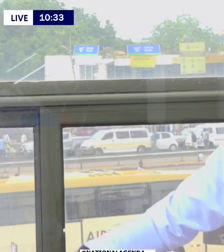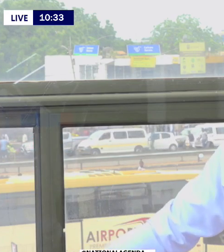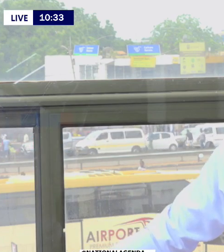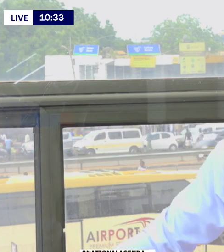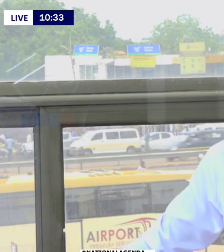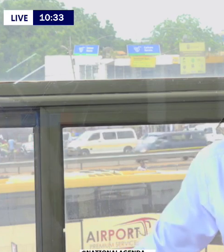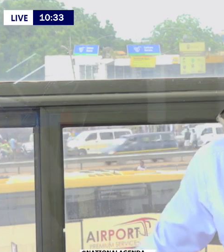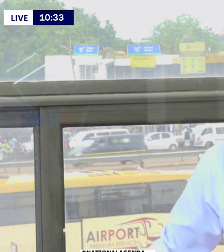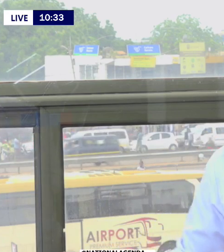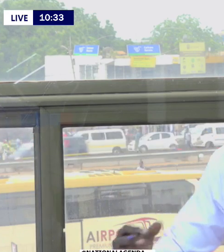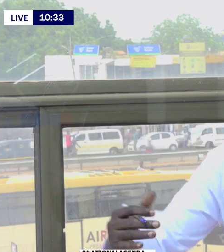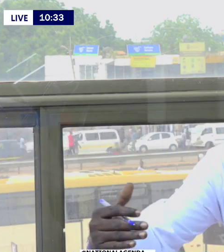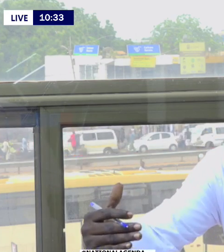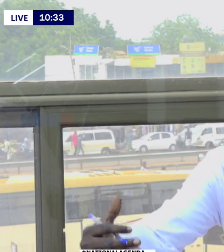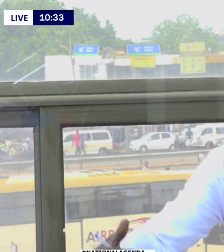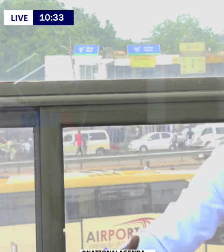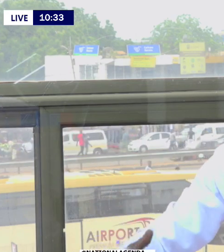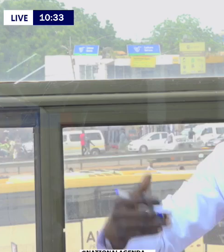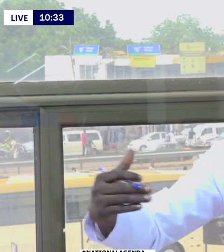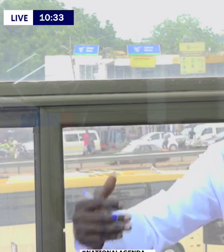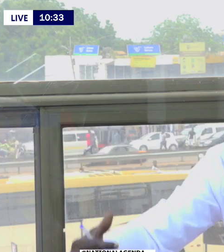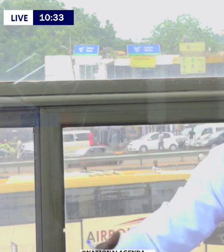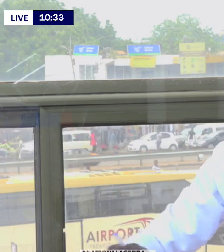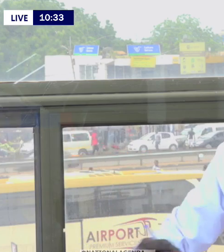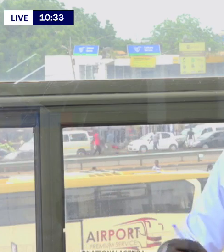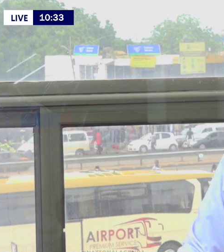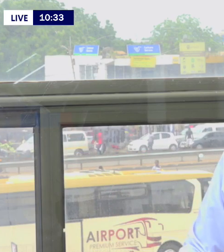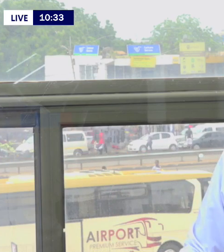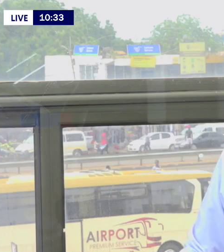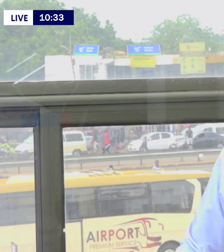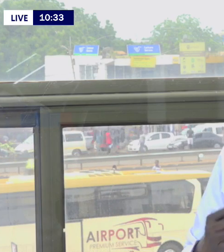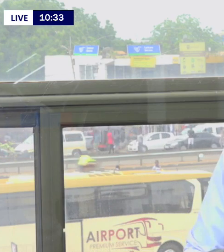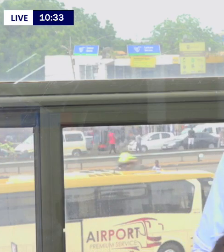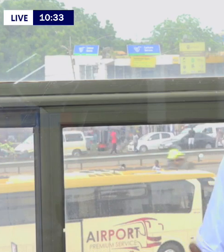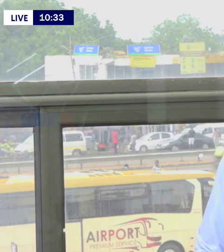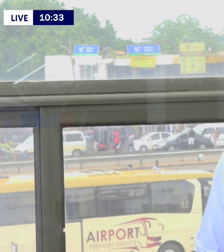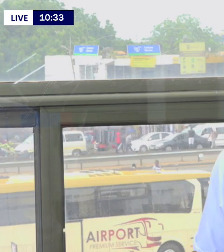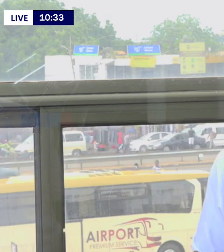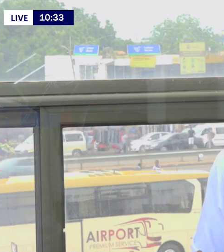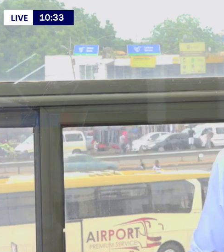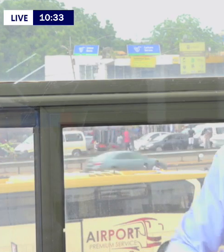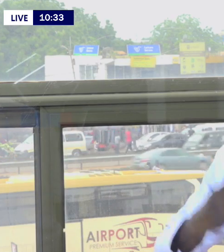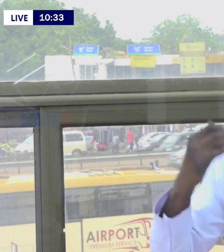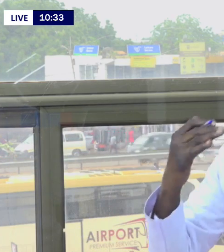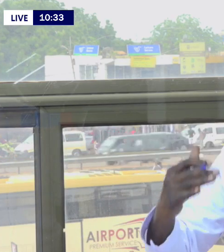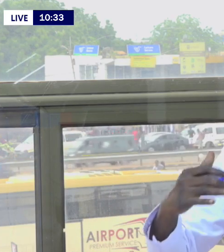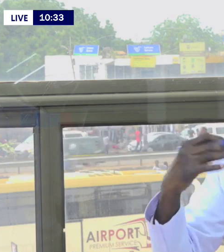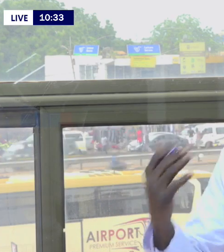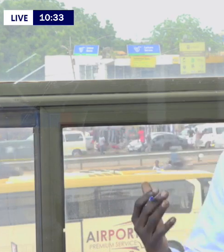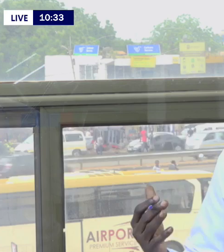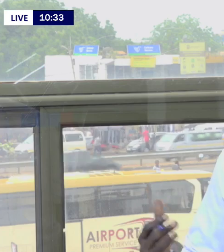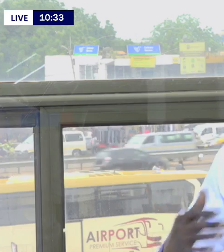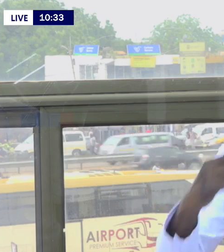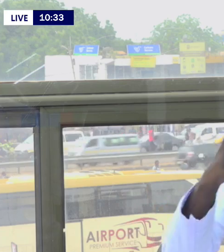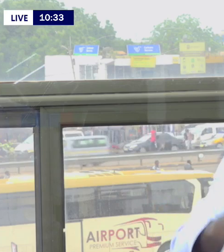u do fingerprint ne ko si so a na u di ni oniamma na pia ba o mu se e feeli e na kwa na e